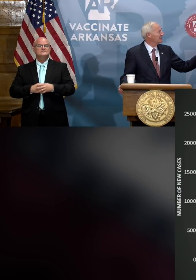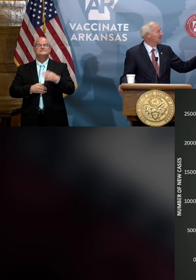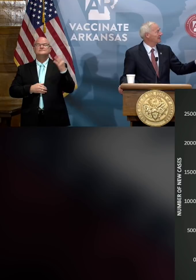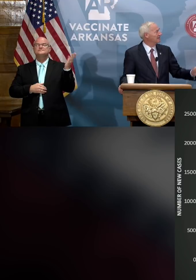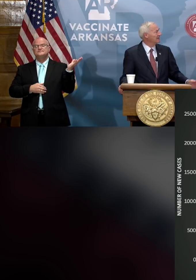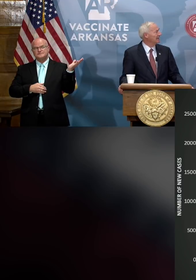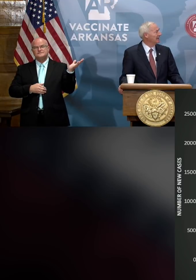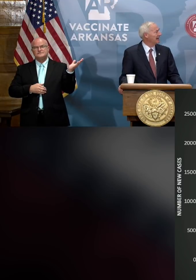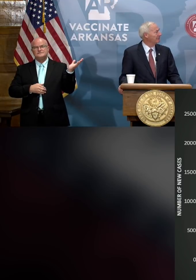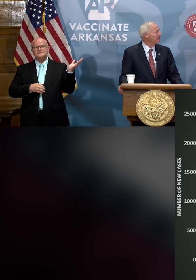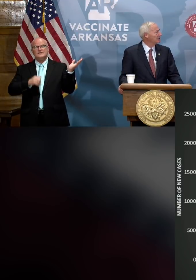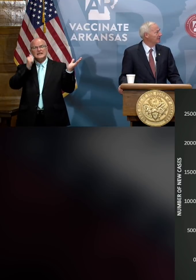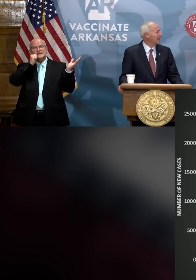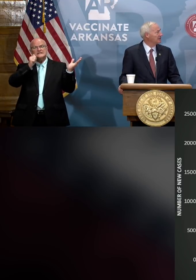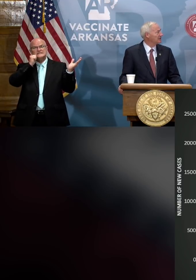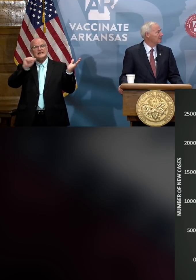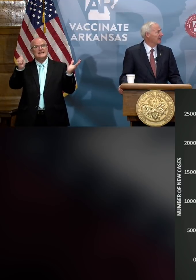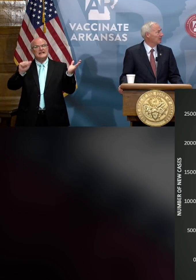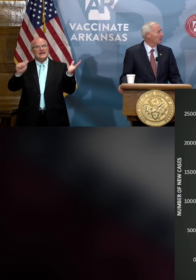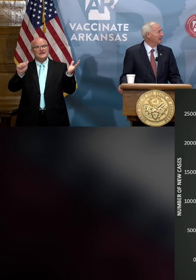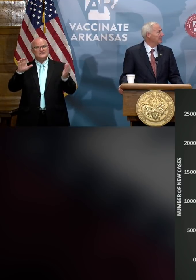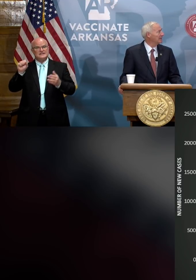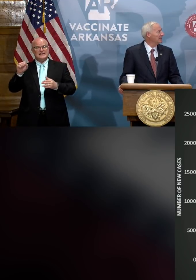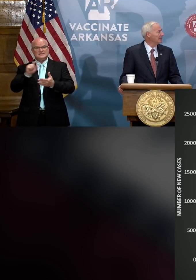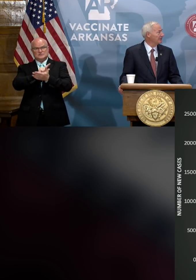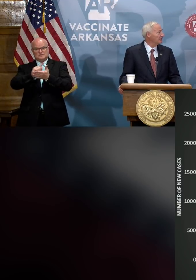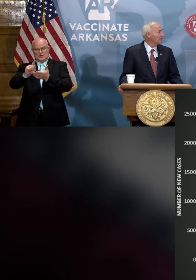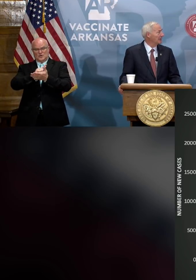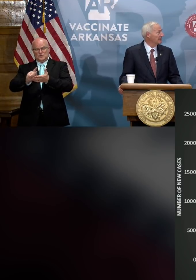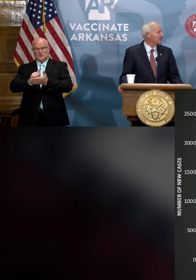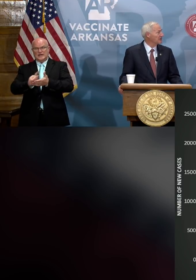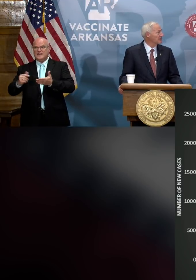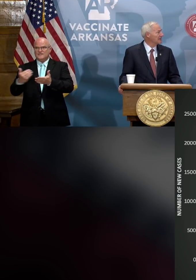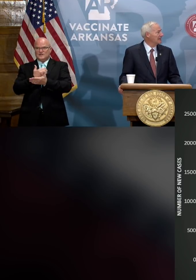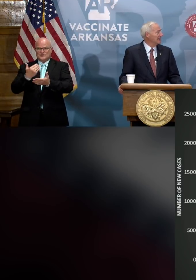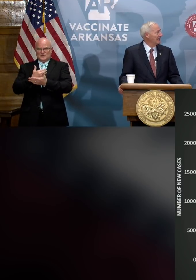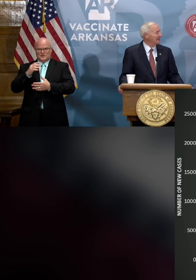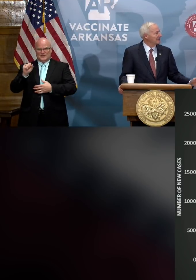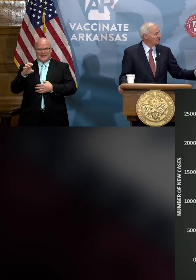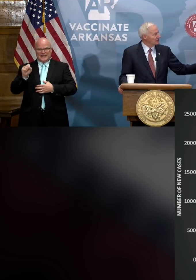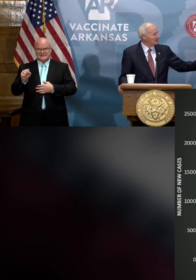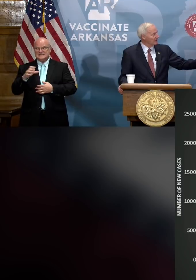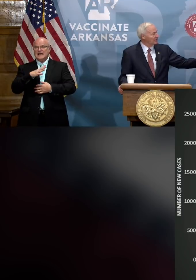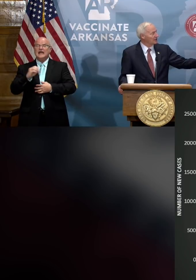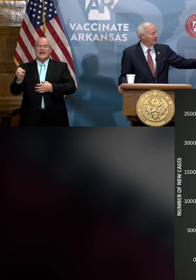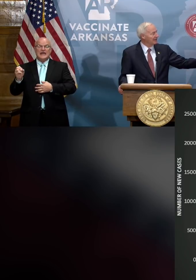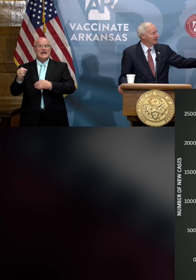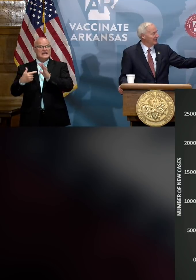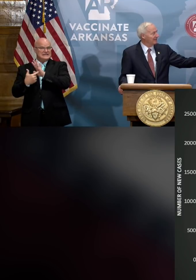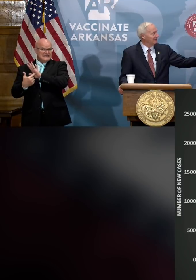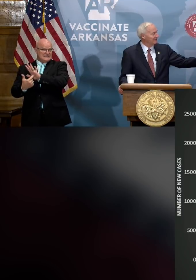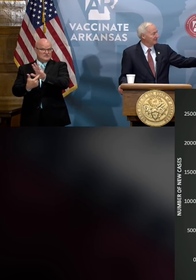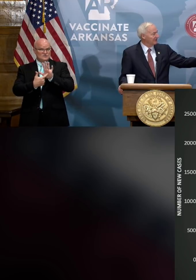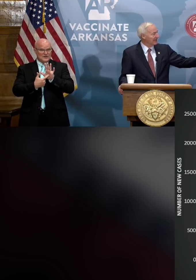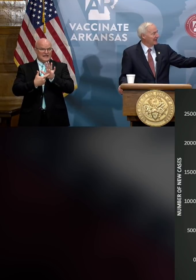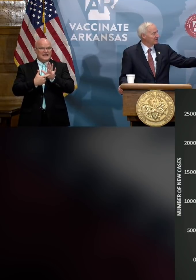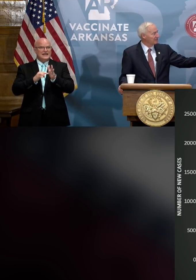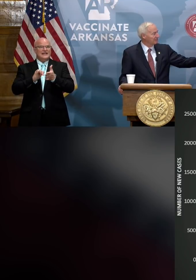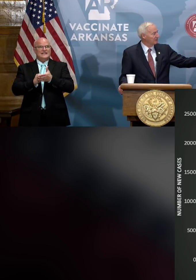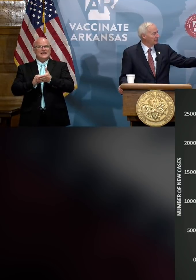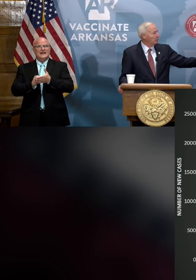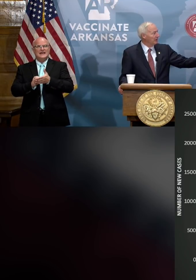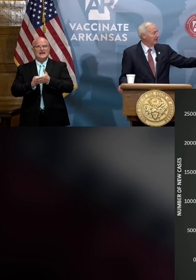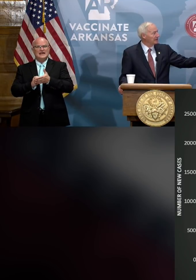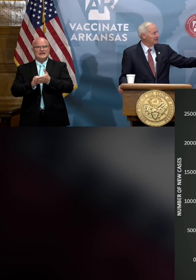This is the daily average of cases by week of the new cases. And it just illustrates that the